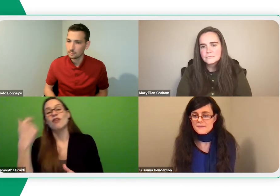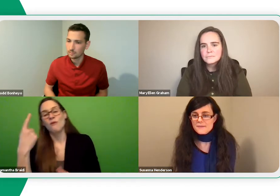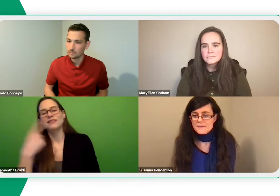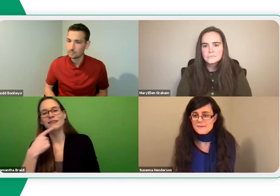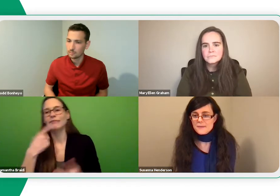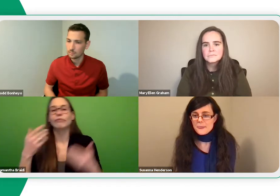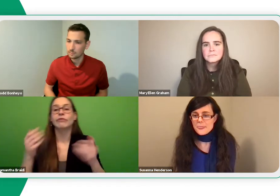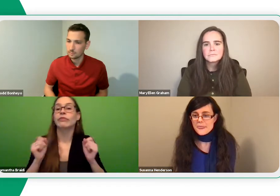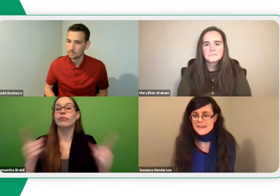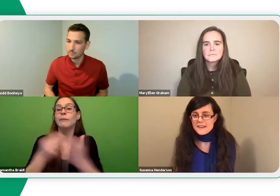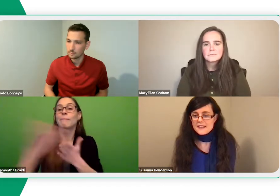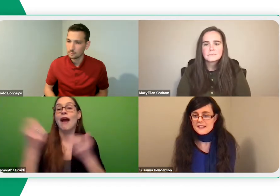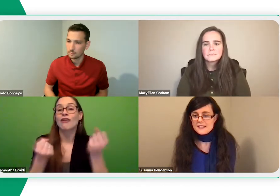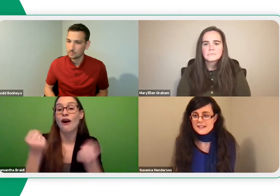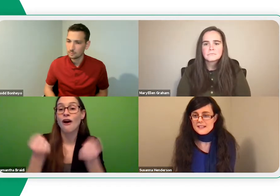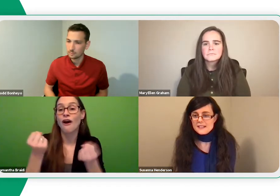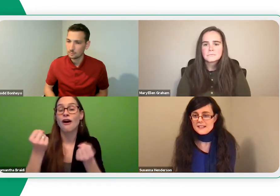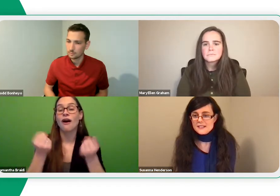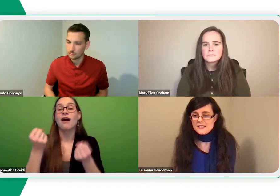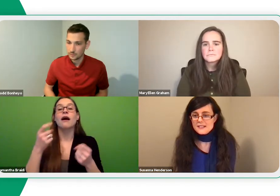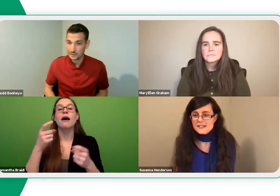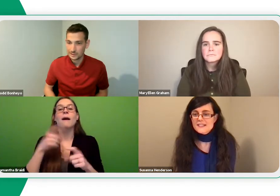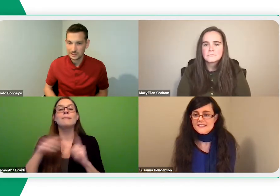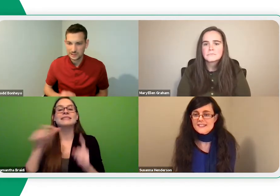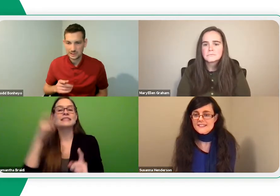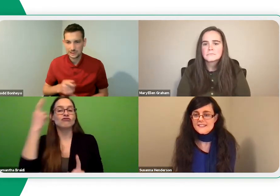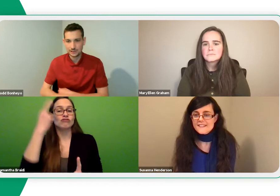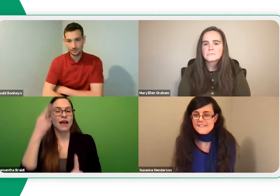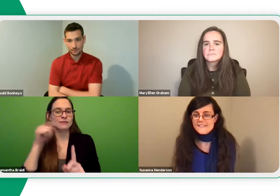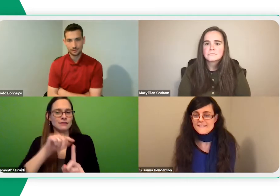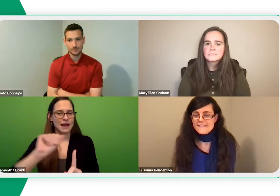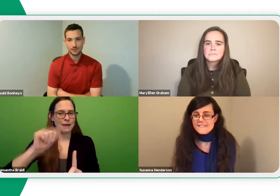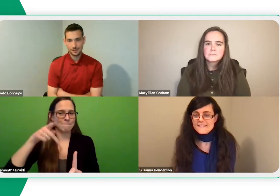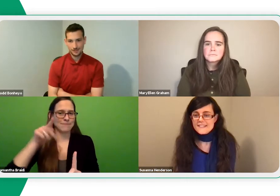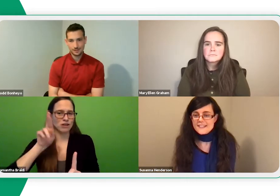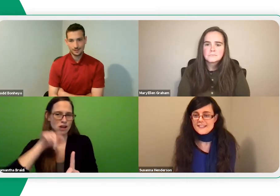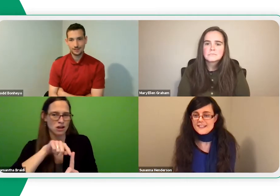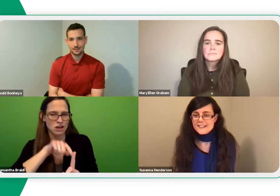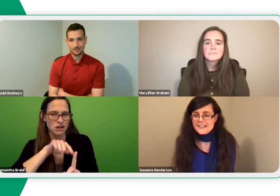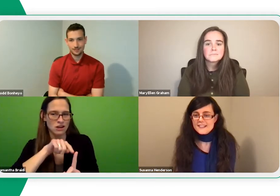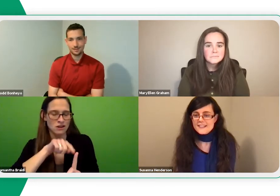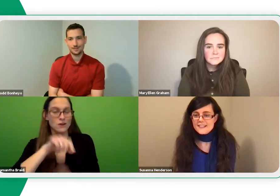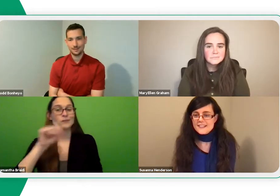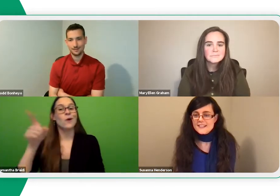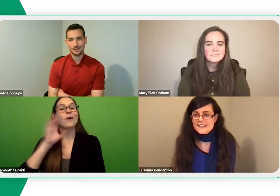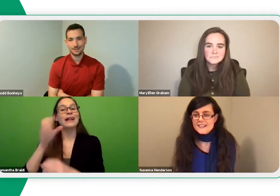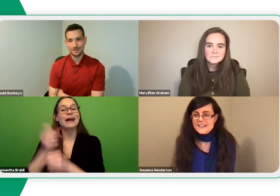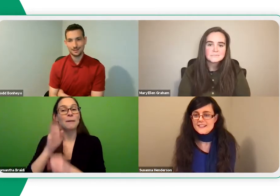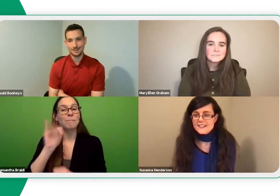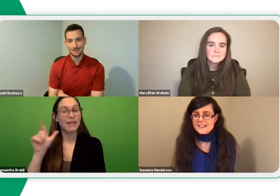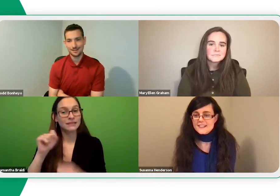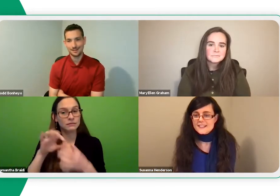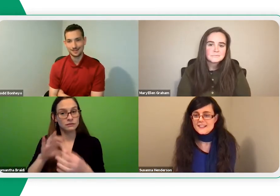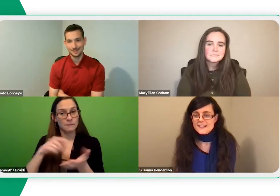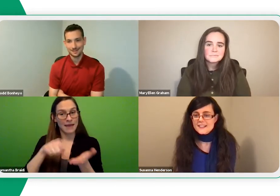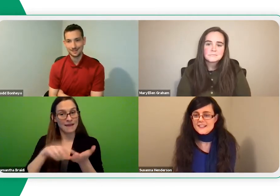said after learning about savings, it completely changed their life. Another student told me that they had purchased a car, but